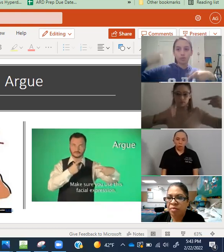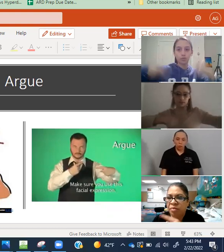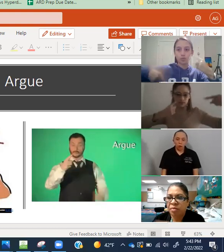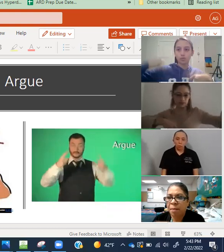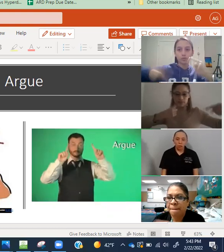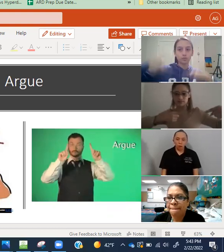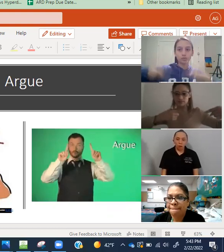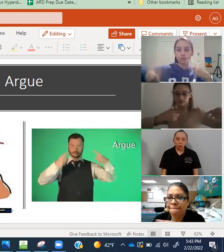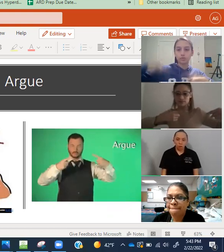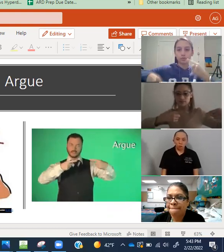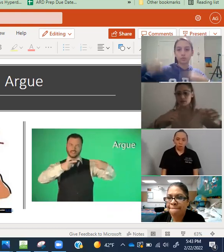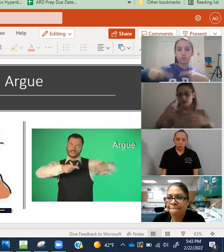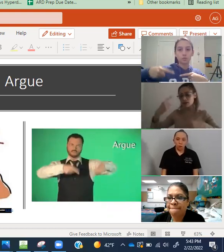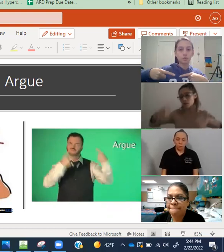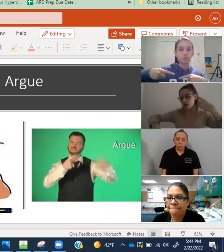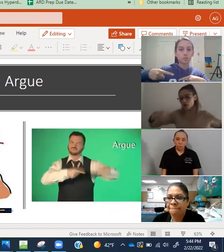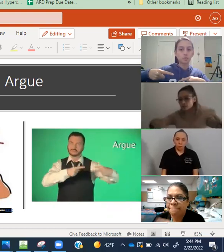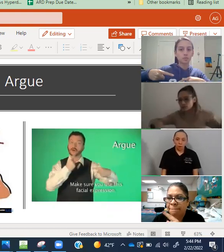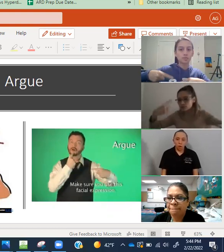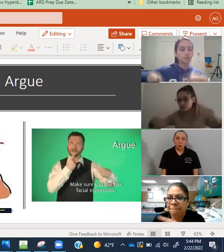and they move up and down like this.